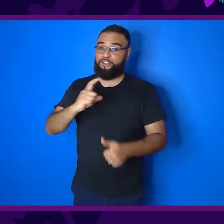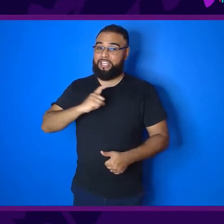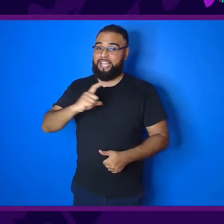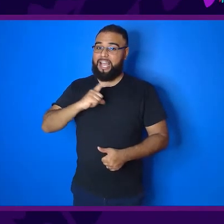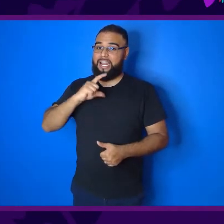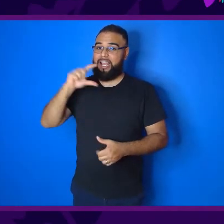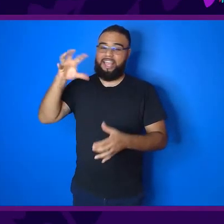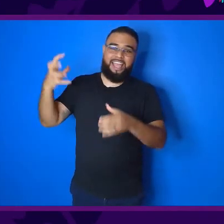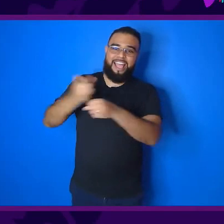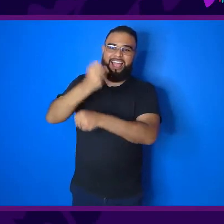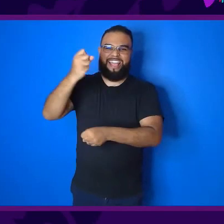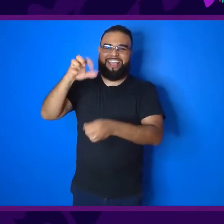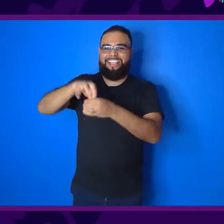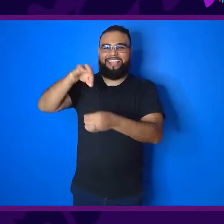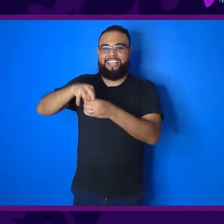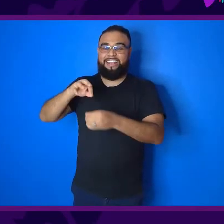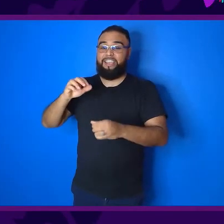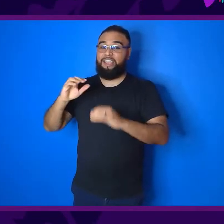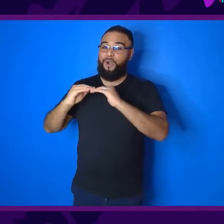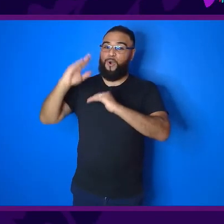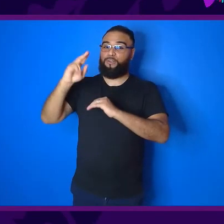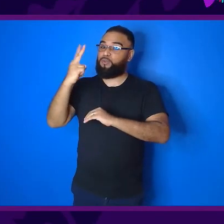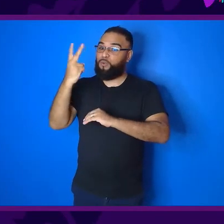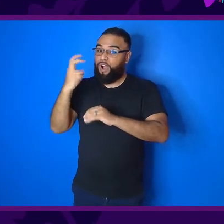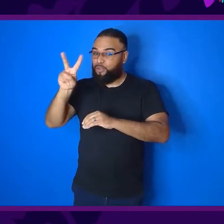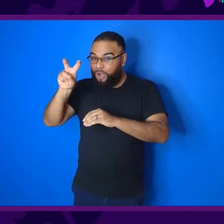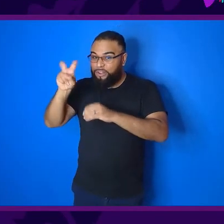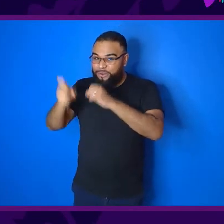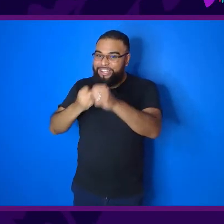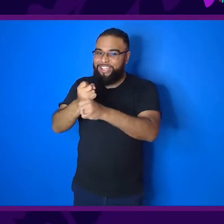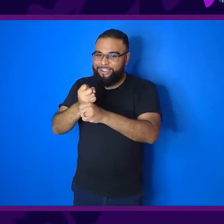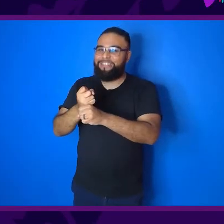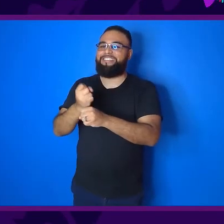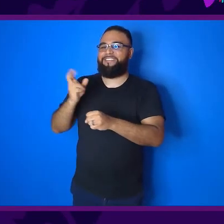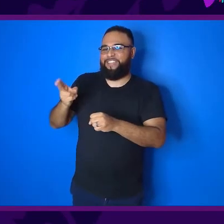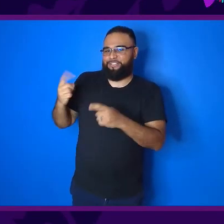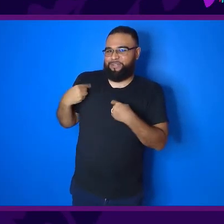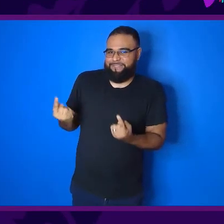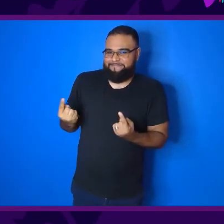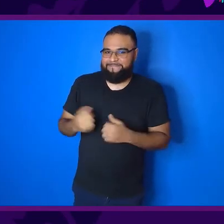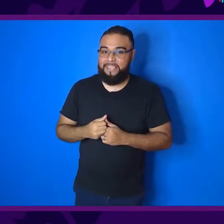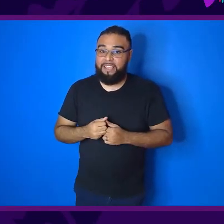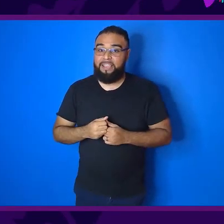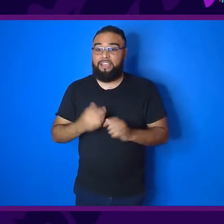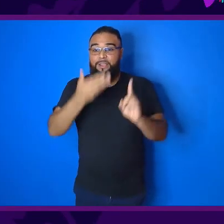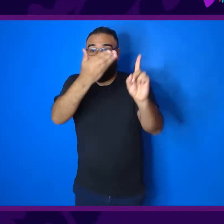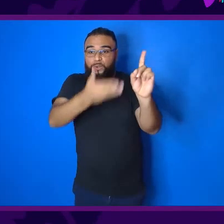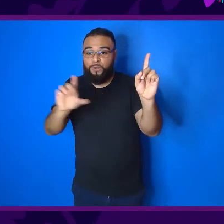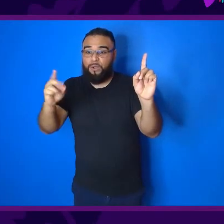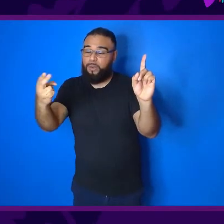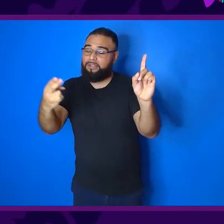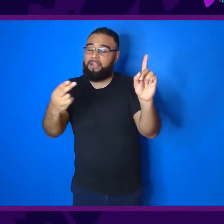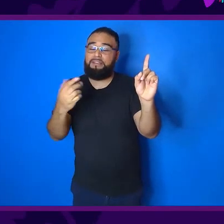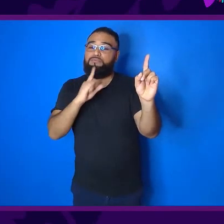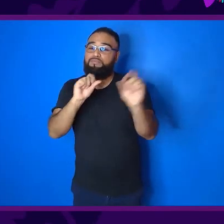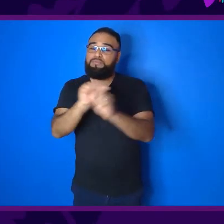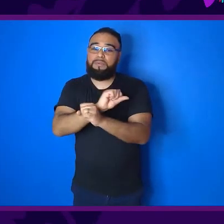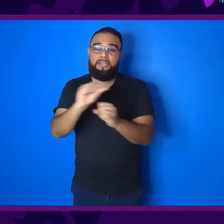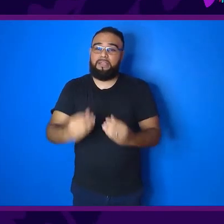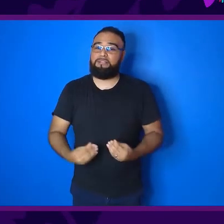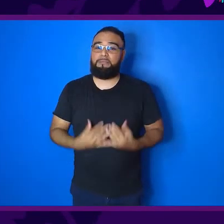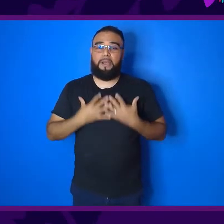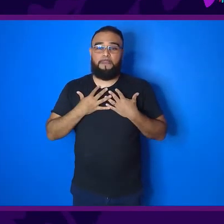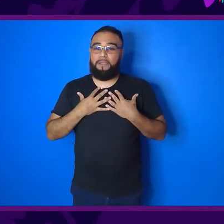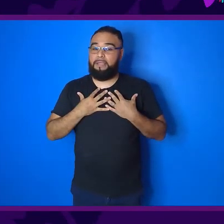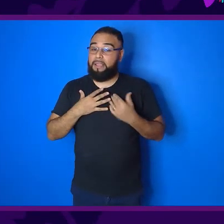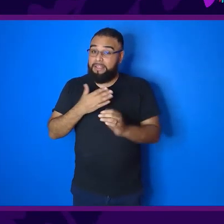history. And you, Dolores, were part of it. You have been my inspiration since before I knew you. I am the